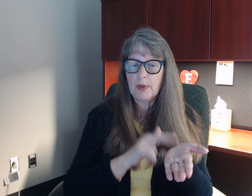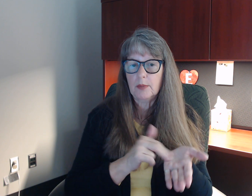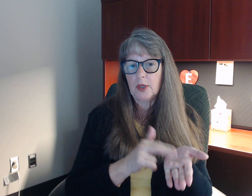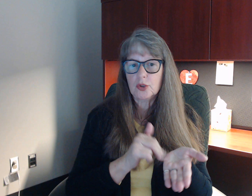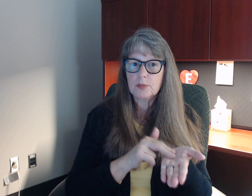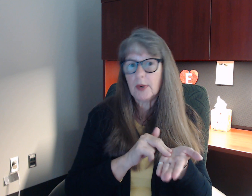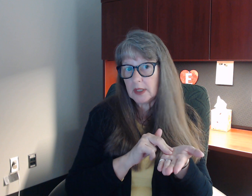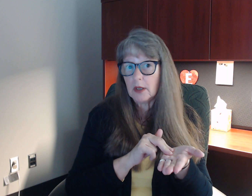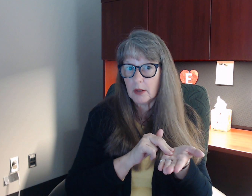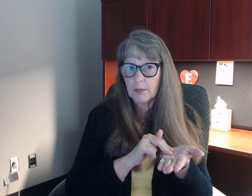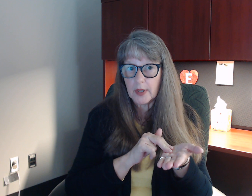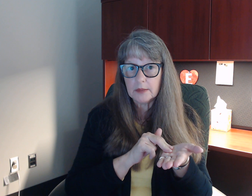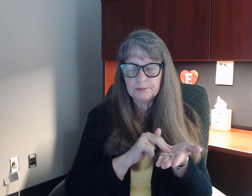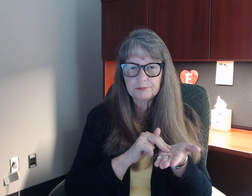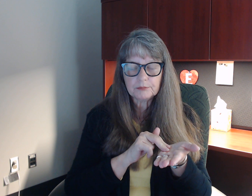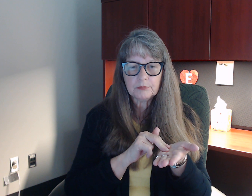because you're spreading it on bread.